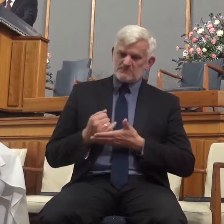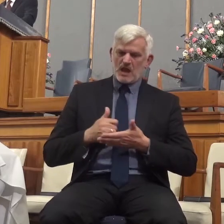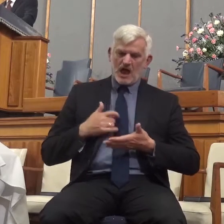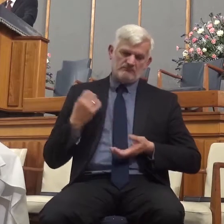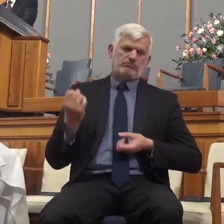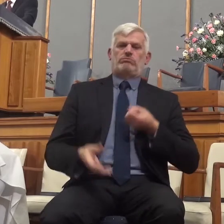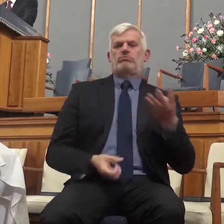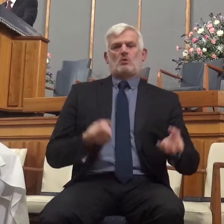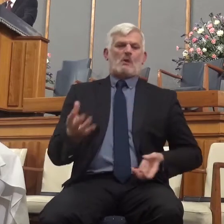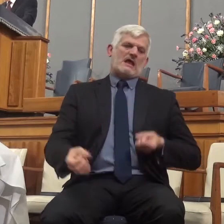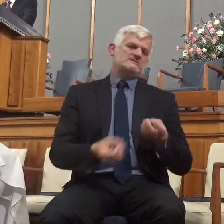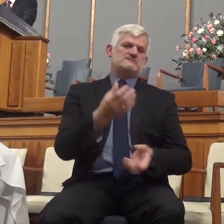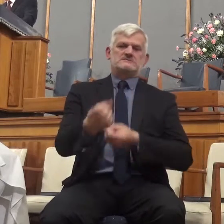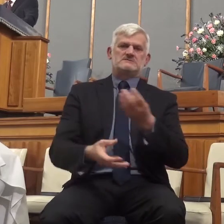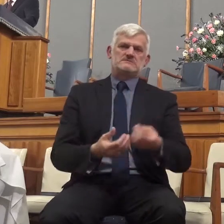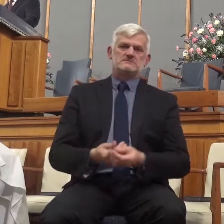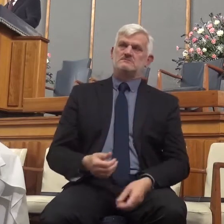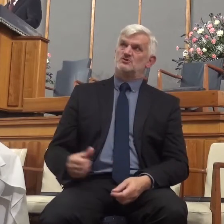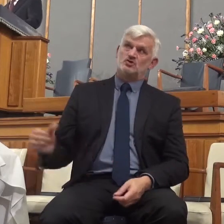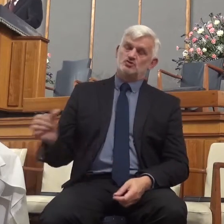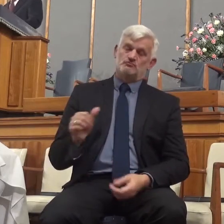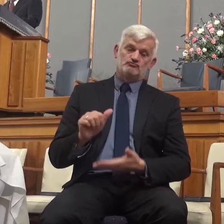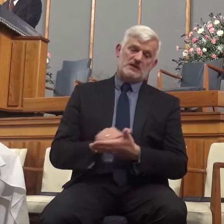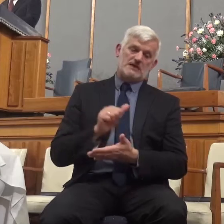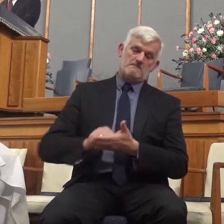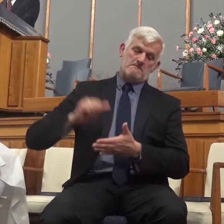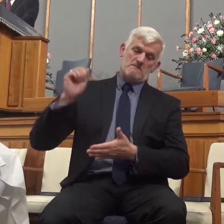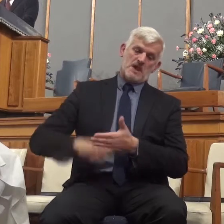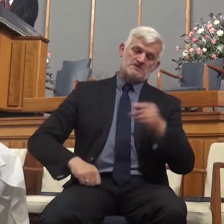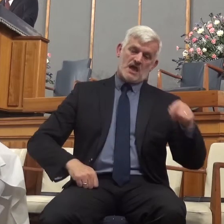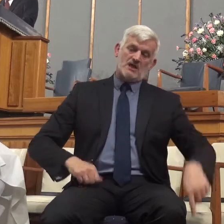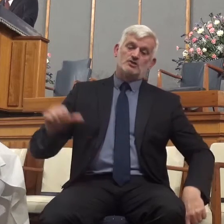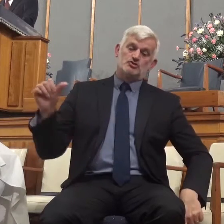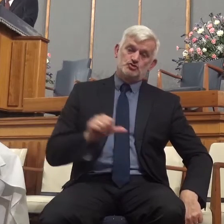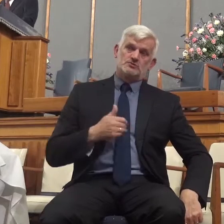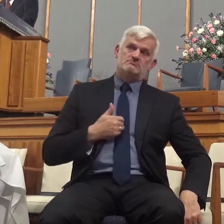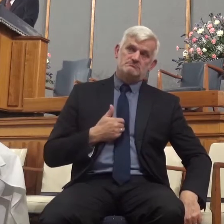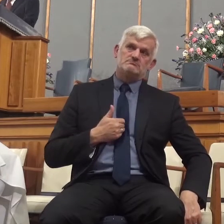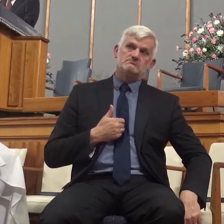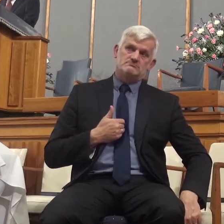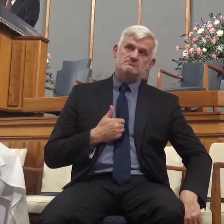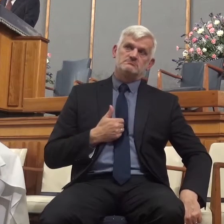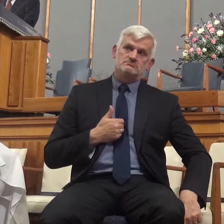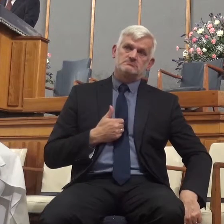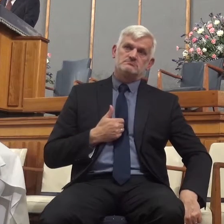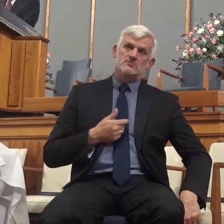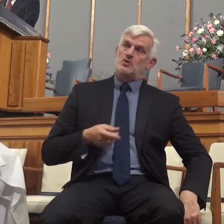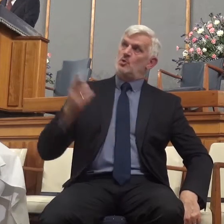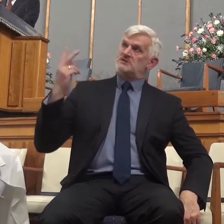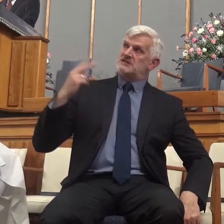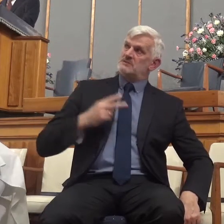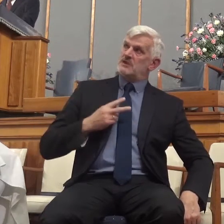rejection and condemnation of God. He sees me so ignorant of God. This is before I'm